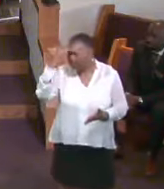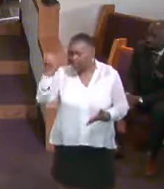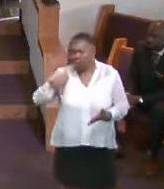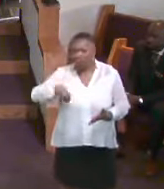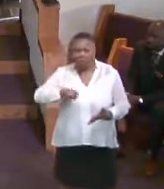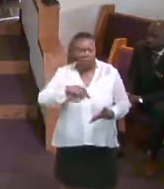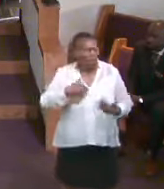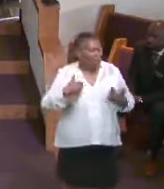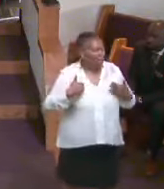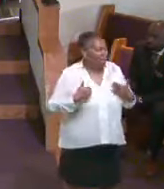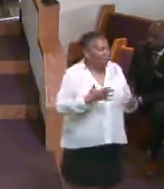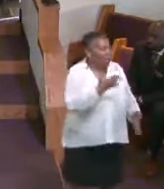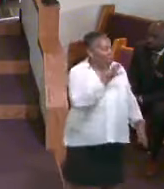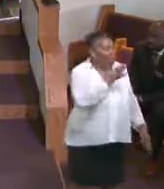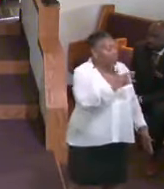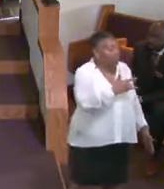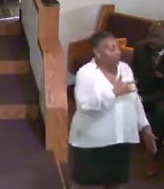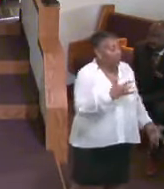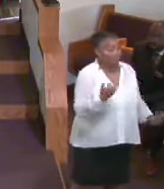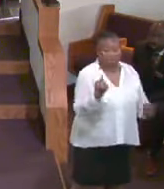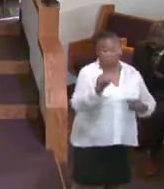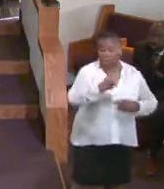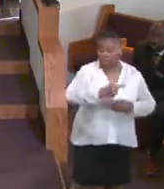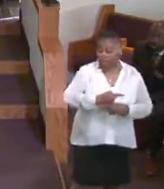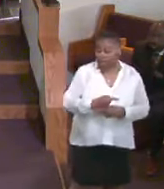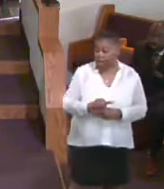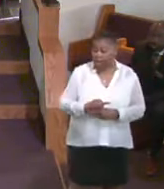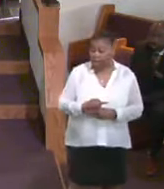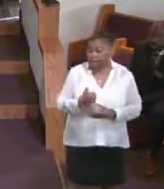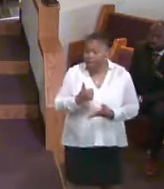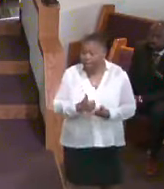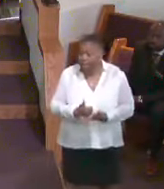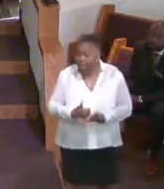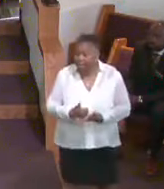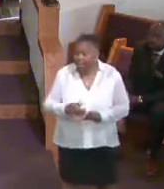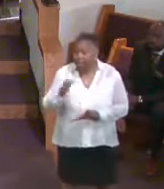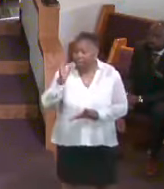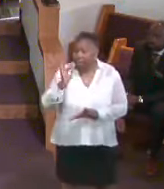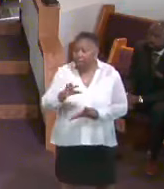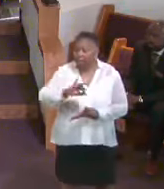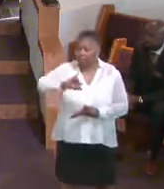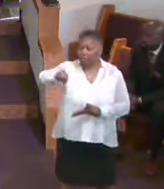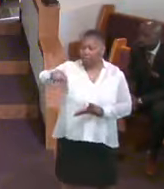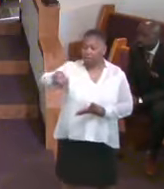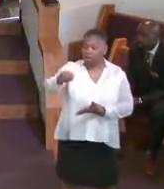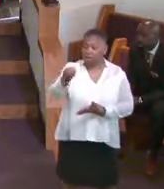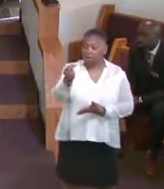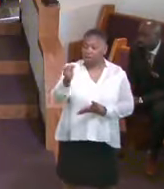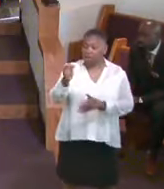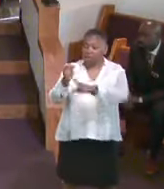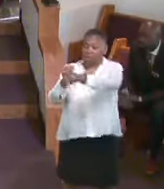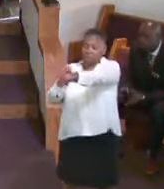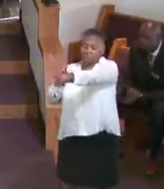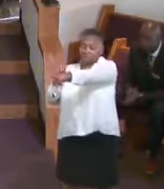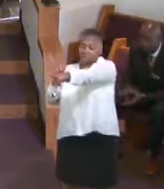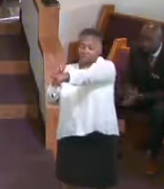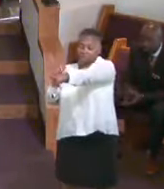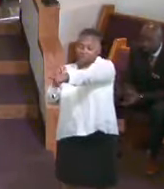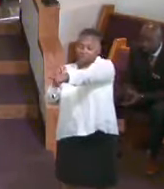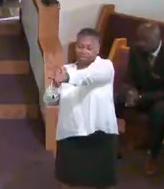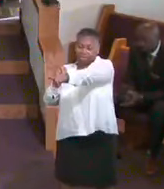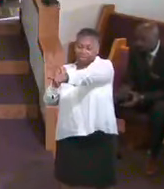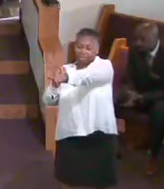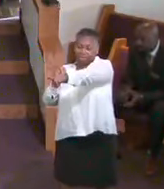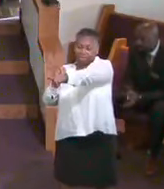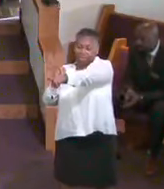we have a birthday today. Amen. Brother John, amen. has reached